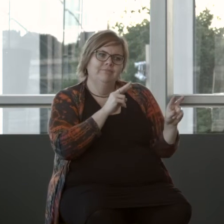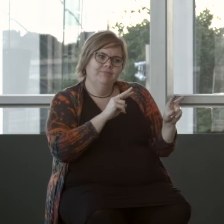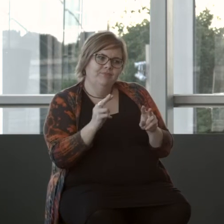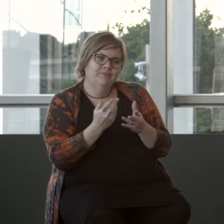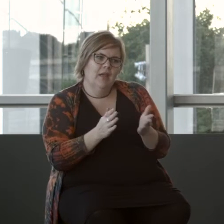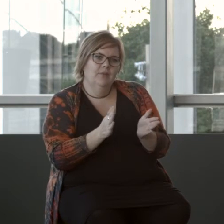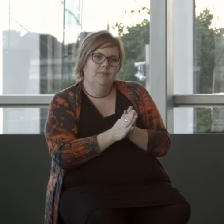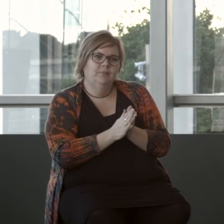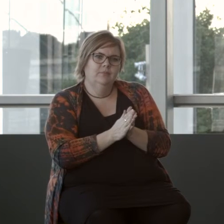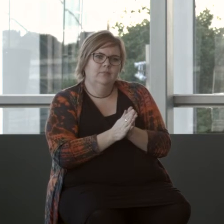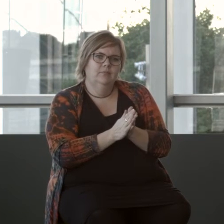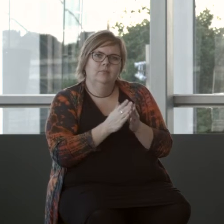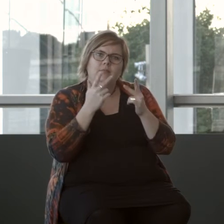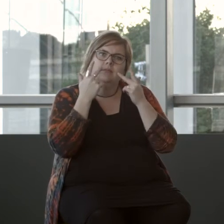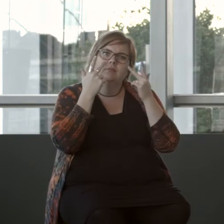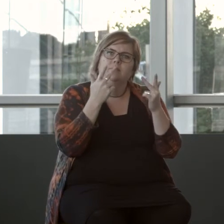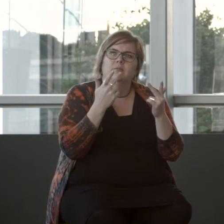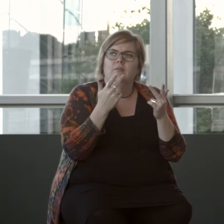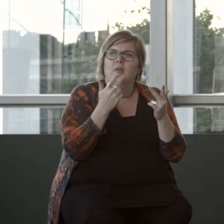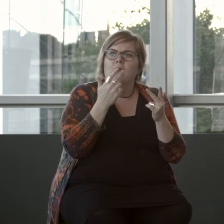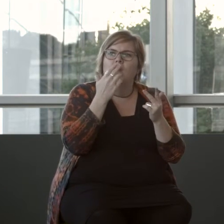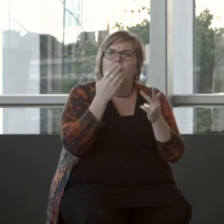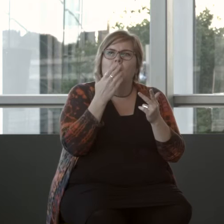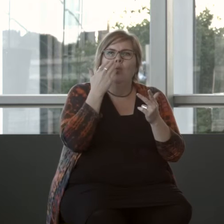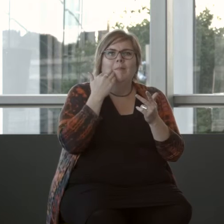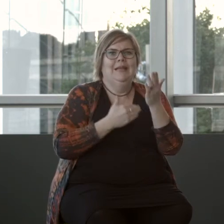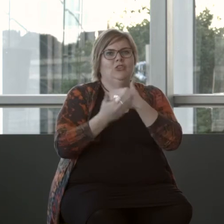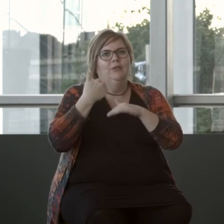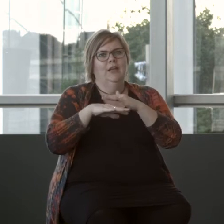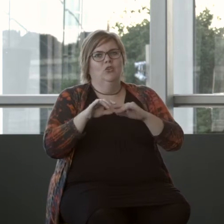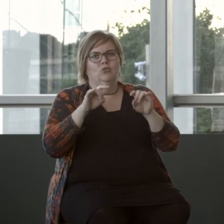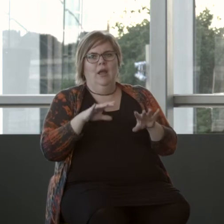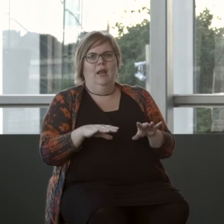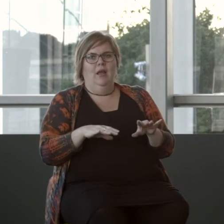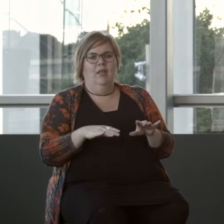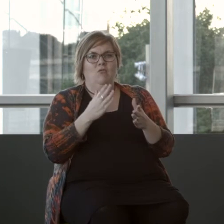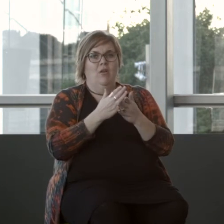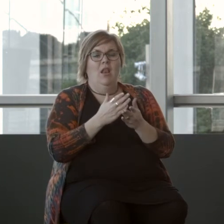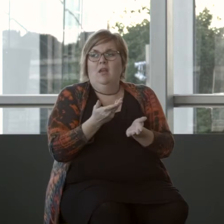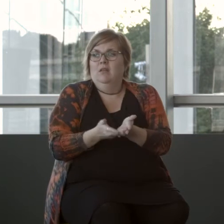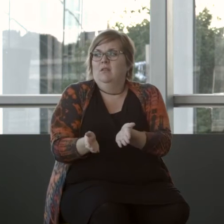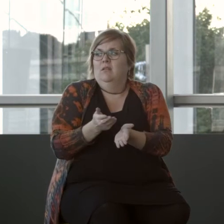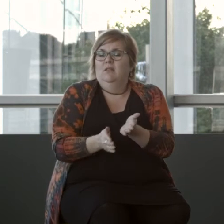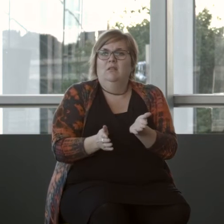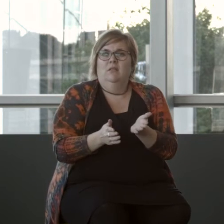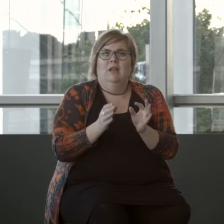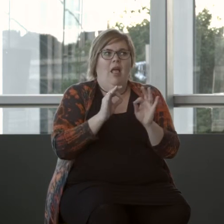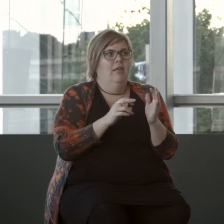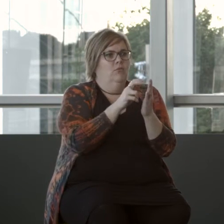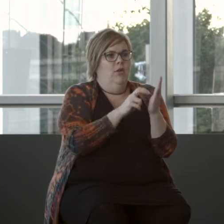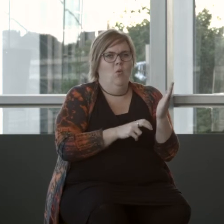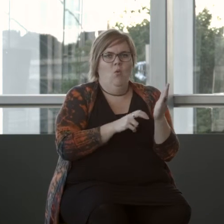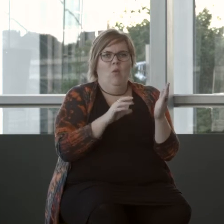of voicing the history of women in our country that has gone so long quiet and unrecorded. And